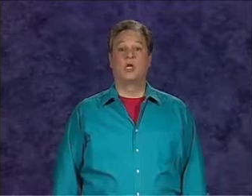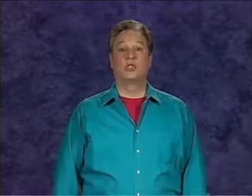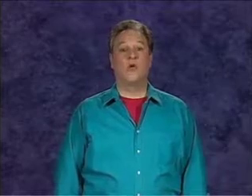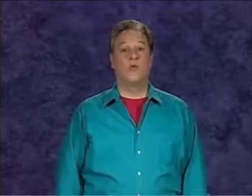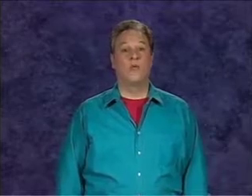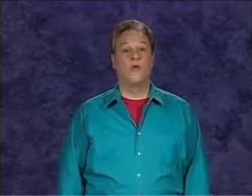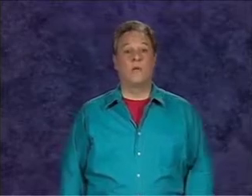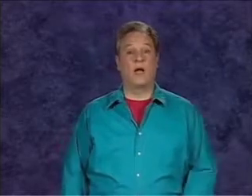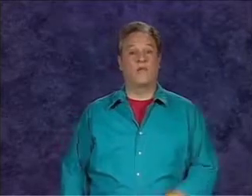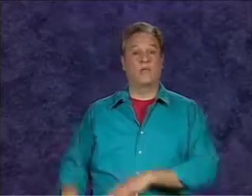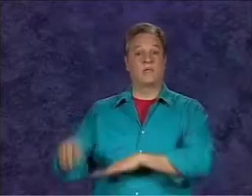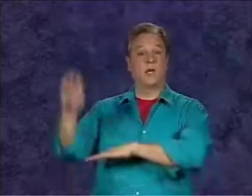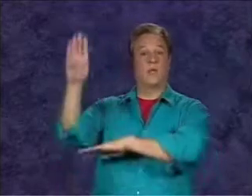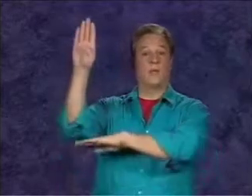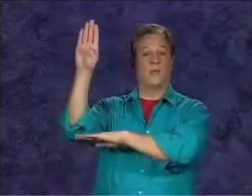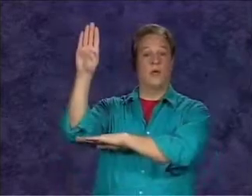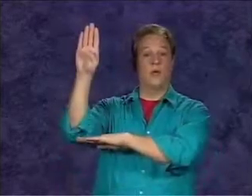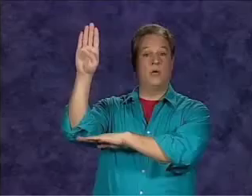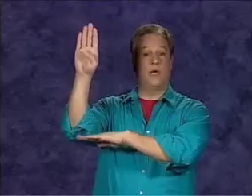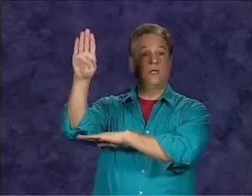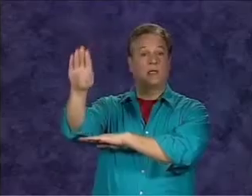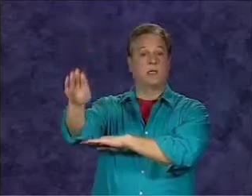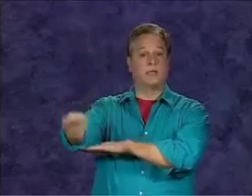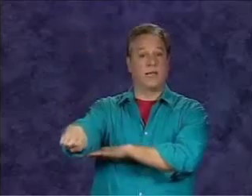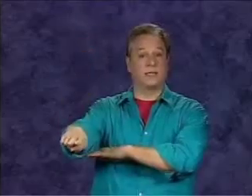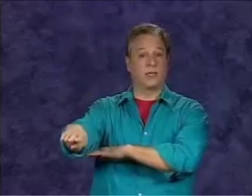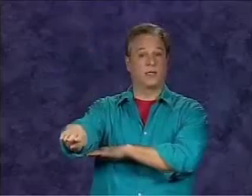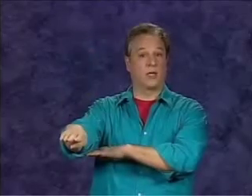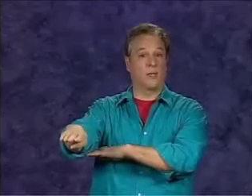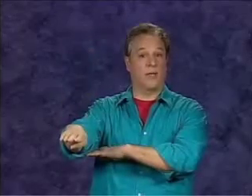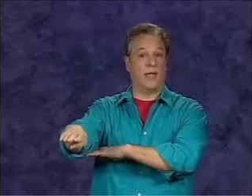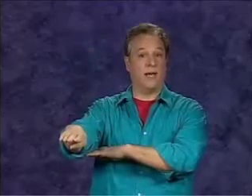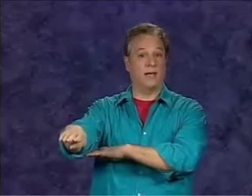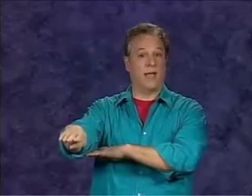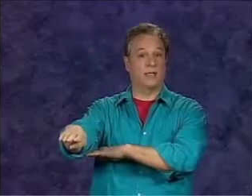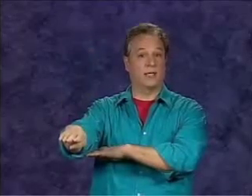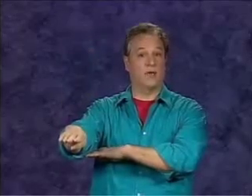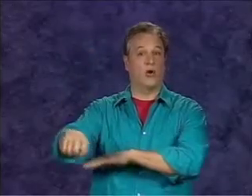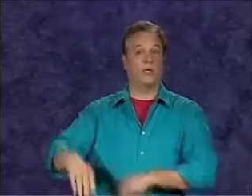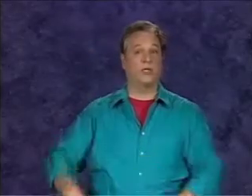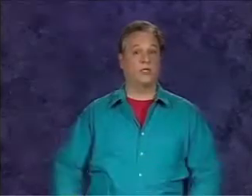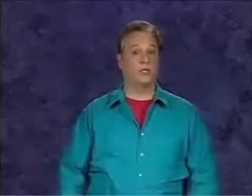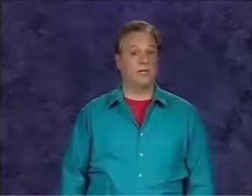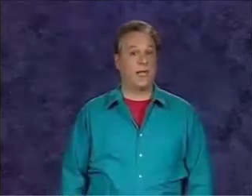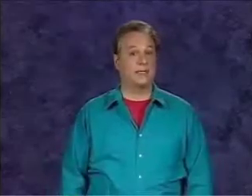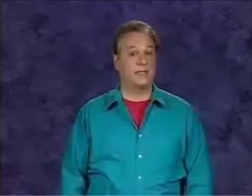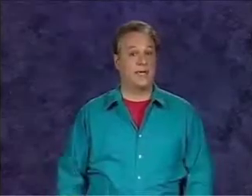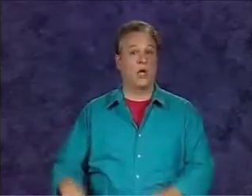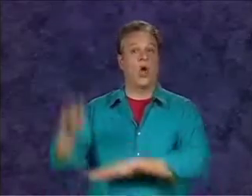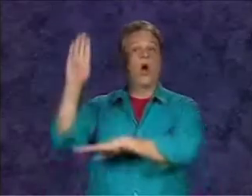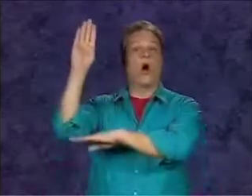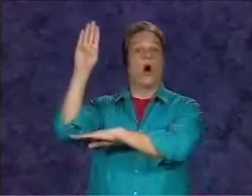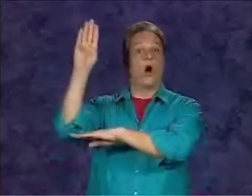Show the movement of the sun from noon until dusk to communicate an activity or condition lasting